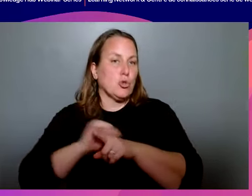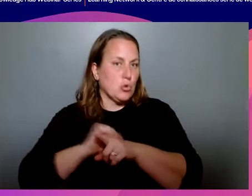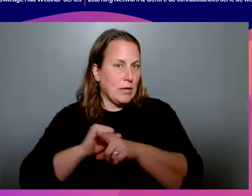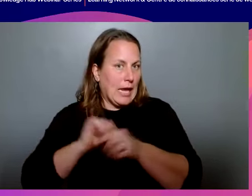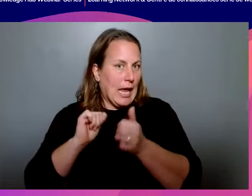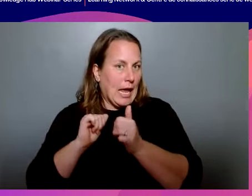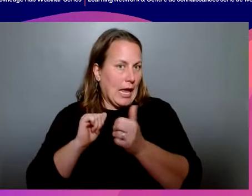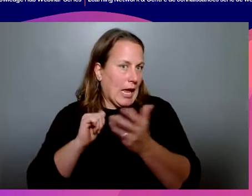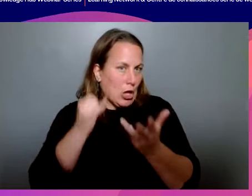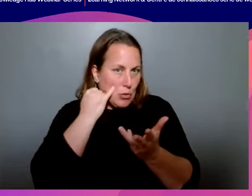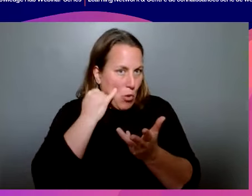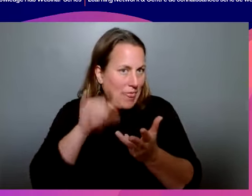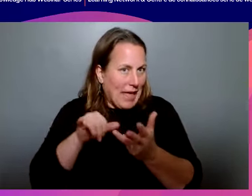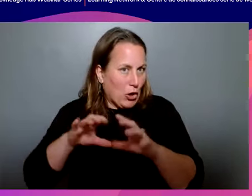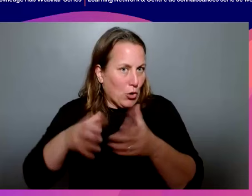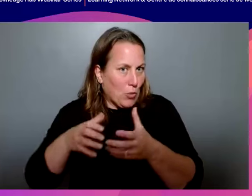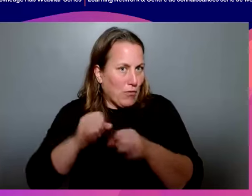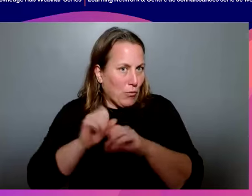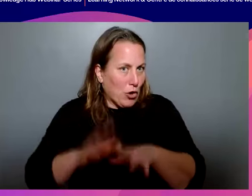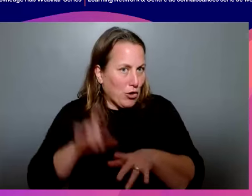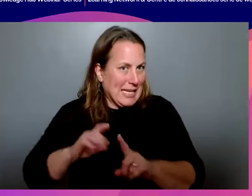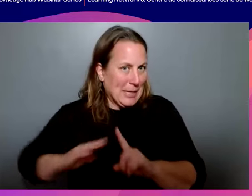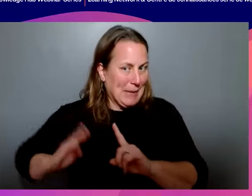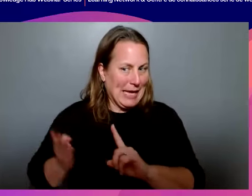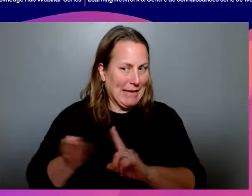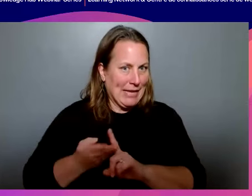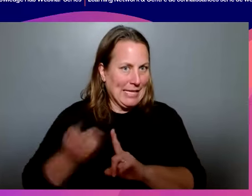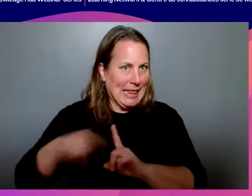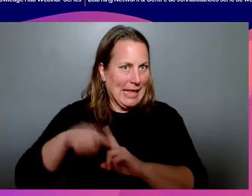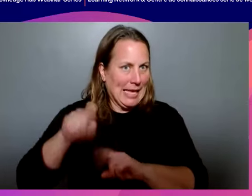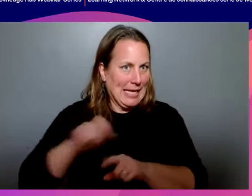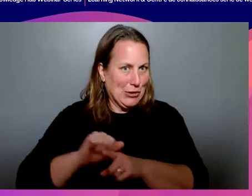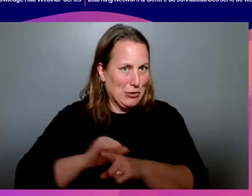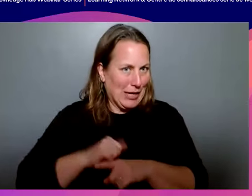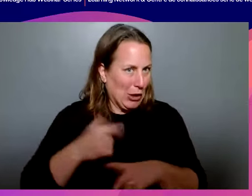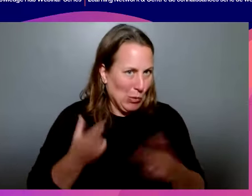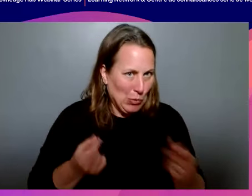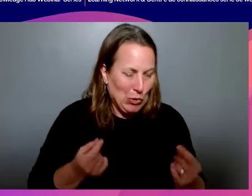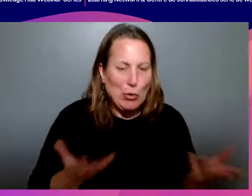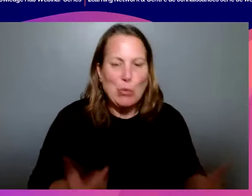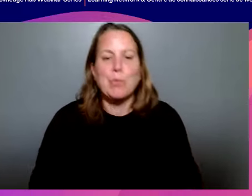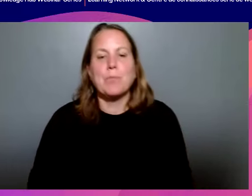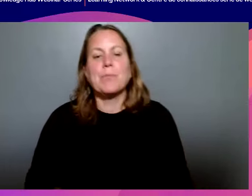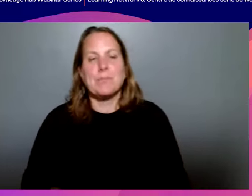it's important, quote unquote? Yes, that's a good question. I think